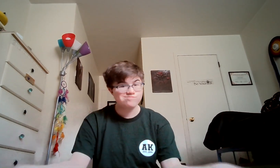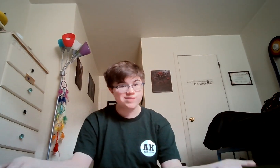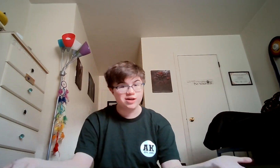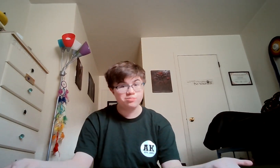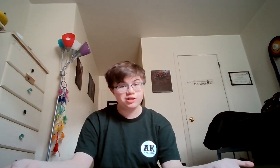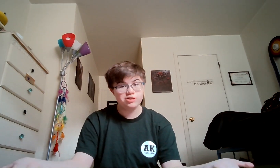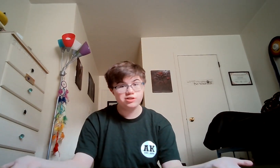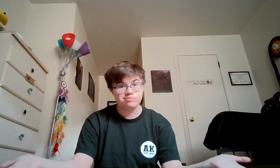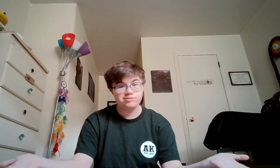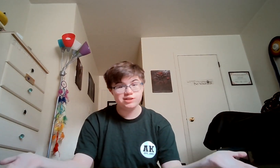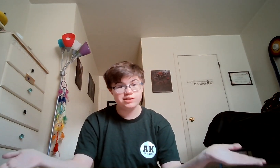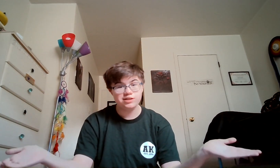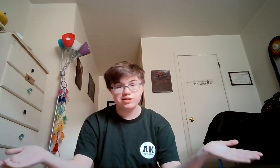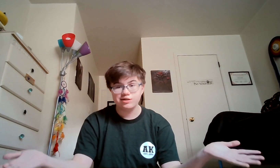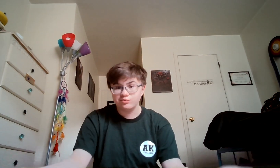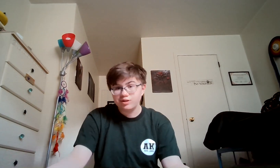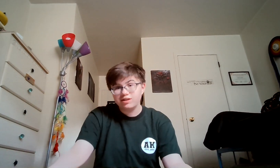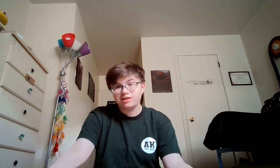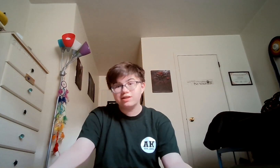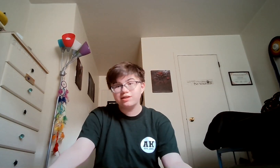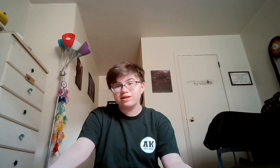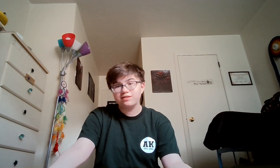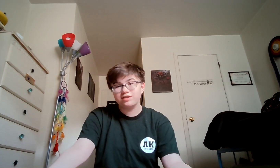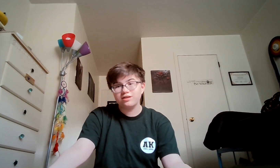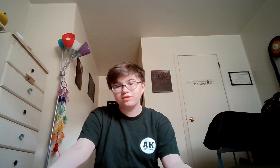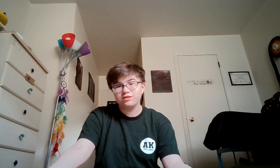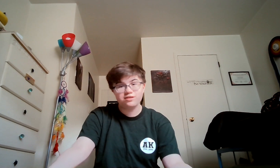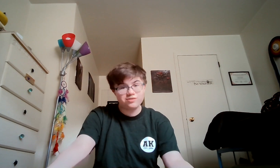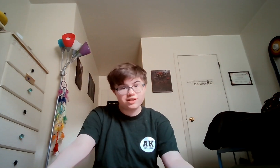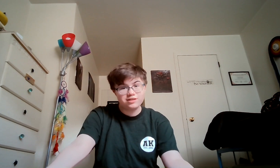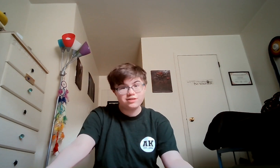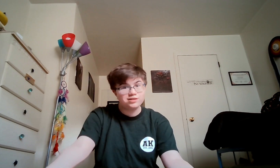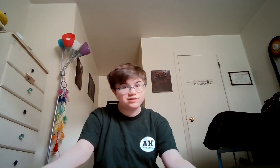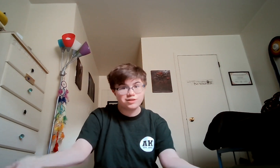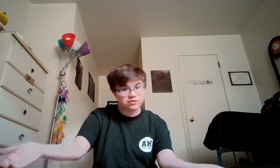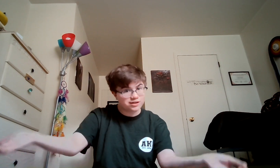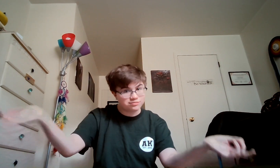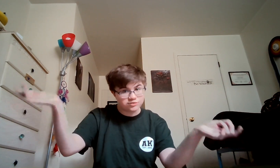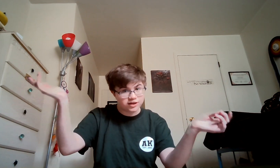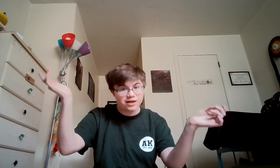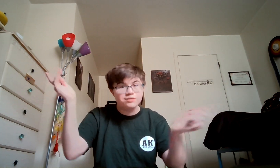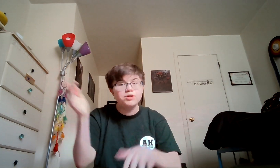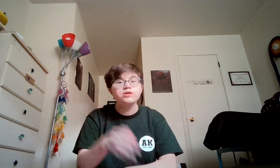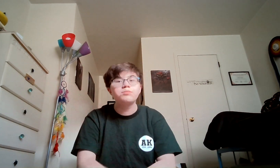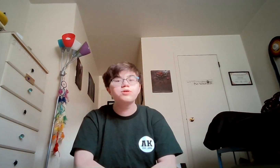I hope you learned something, because I really like sharing the ASL. It's fun, even though I'm forgetting more and more